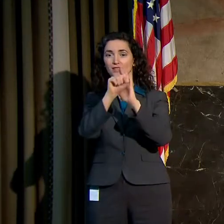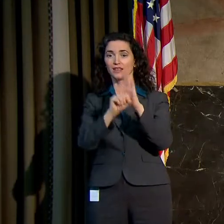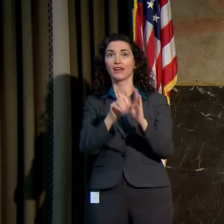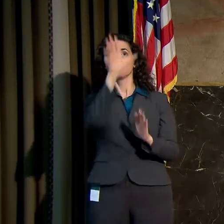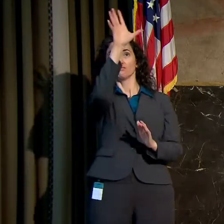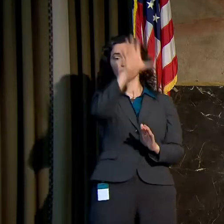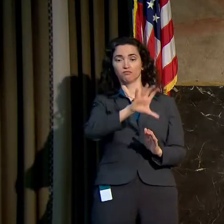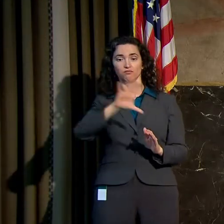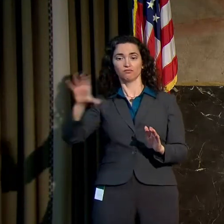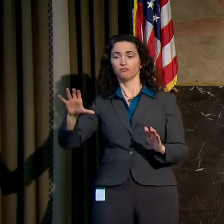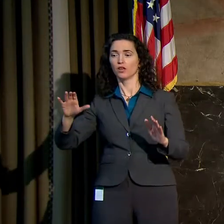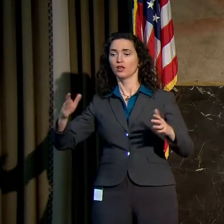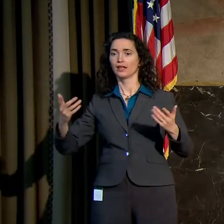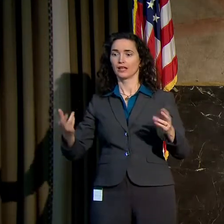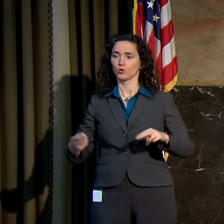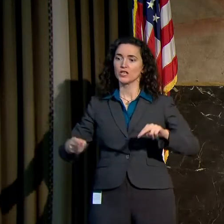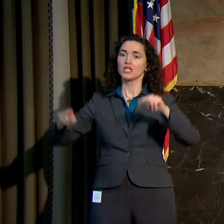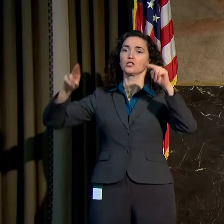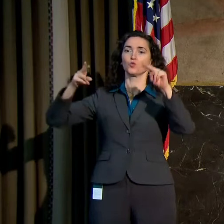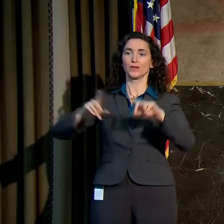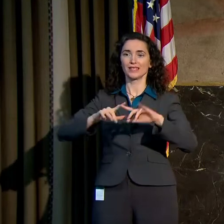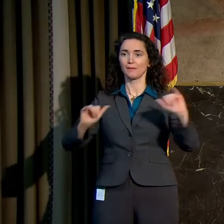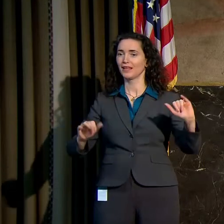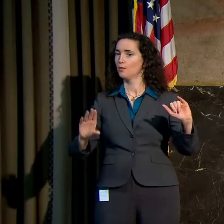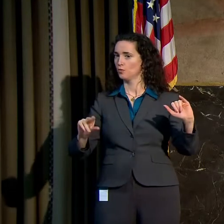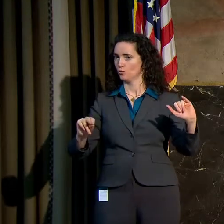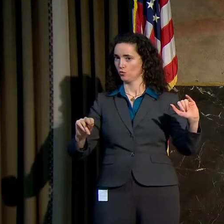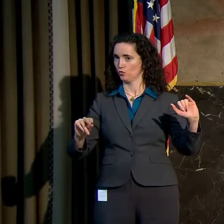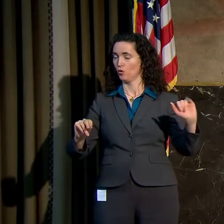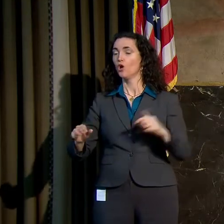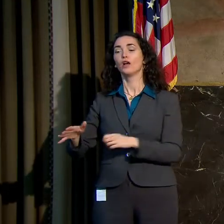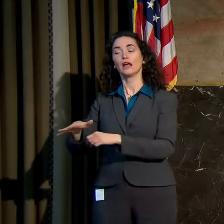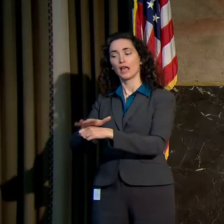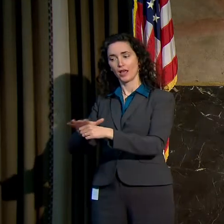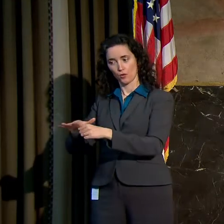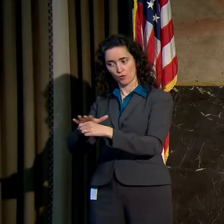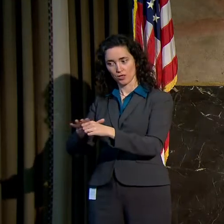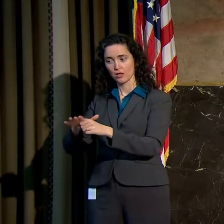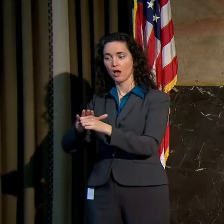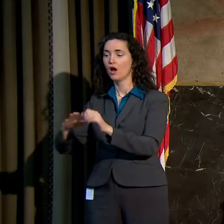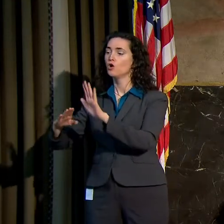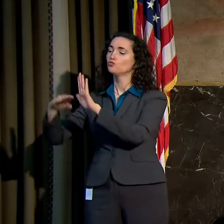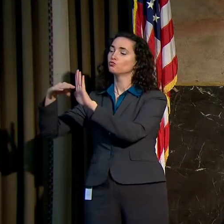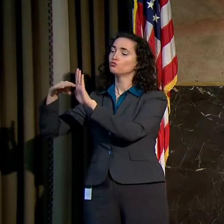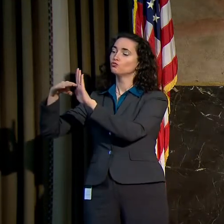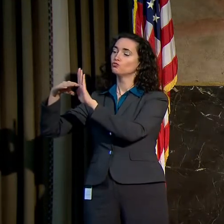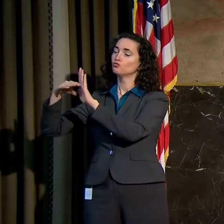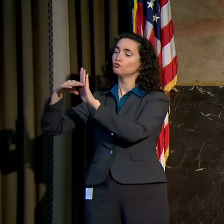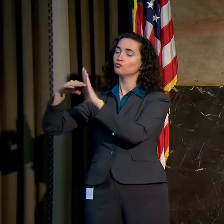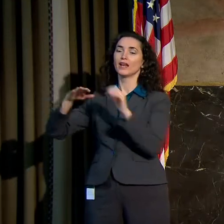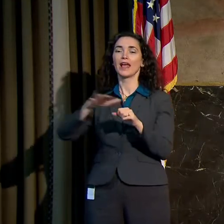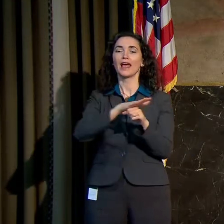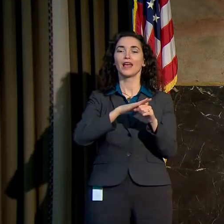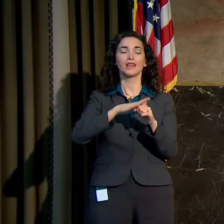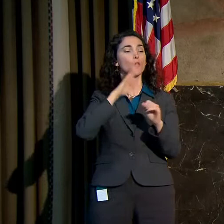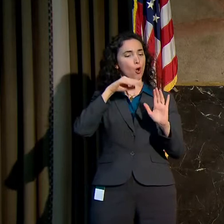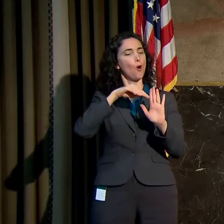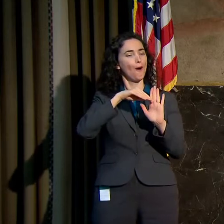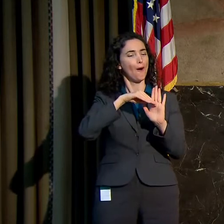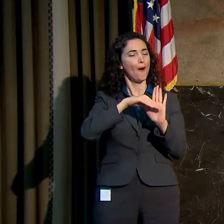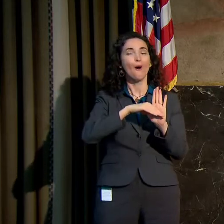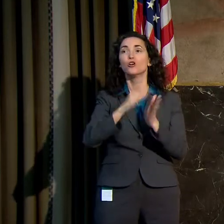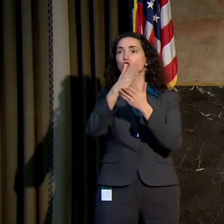some regions of our state that will be in a plateau, some will be declining, some will still be